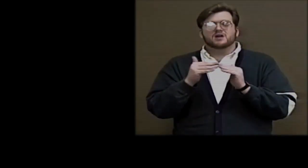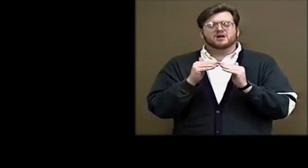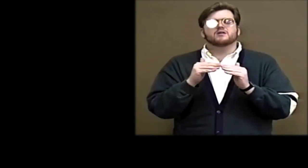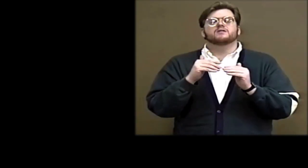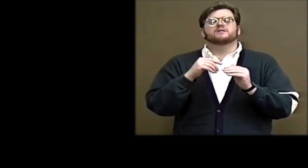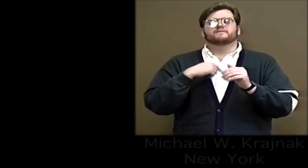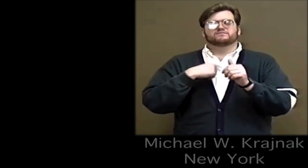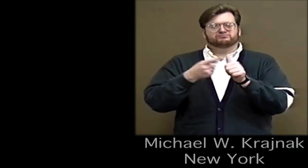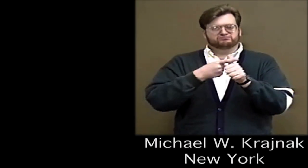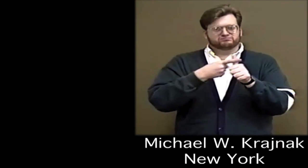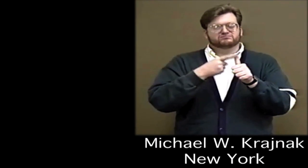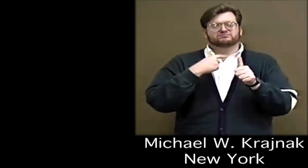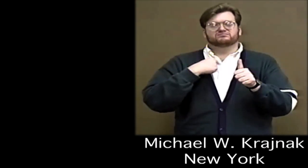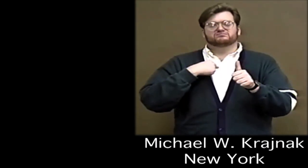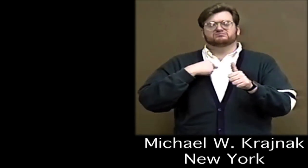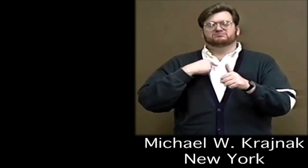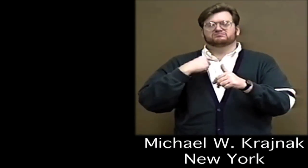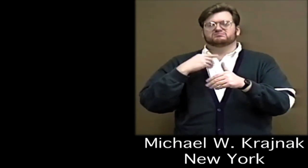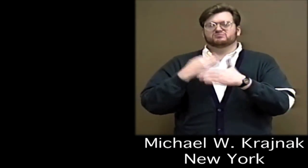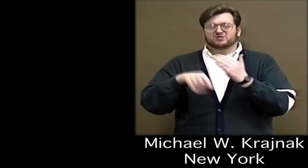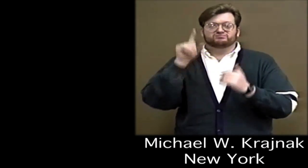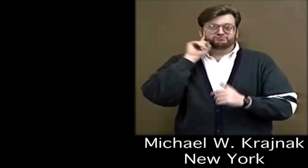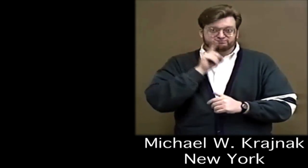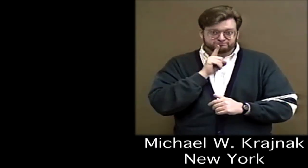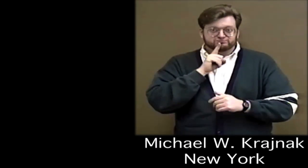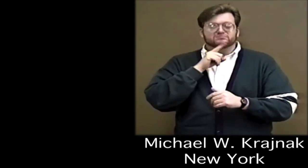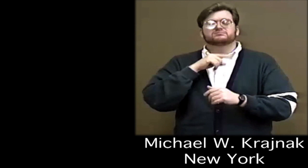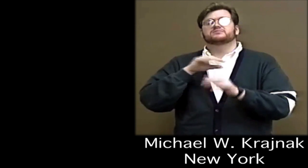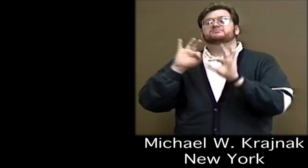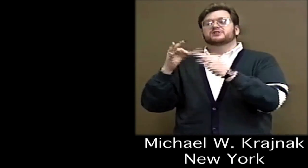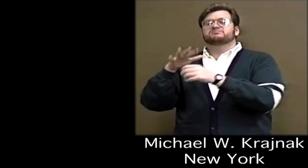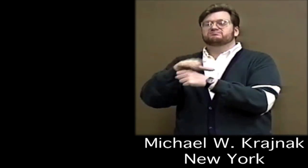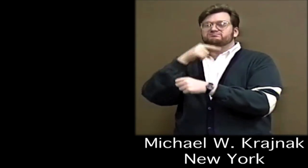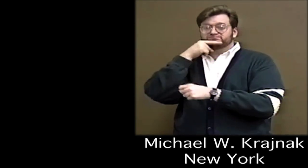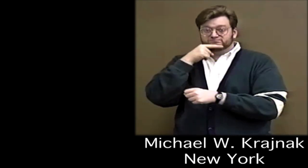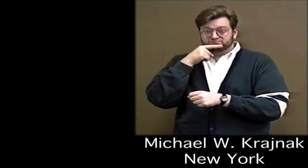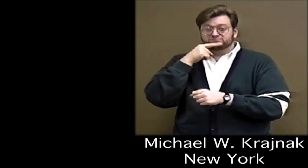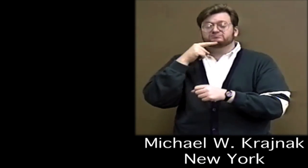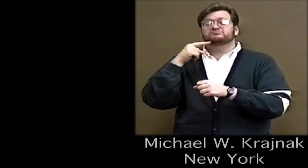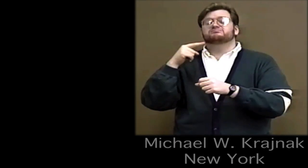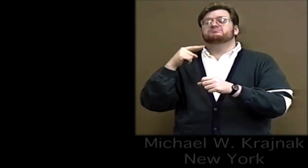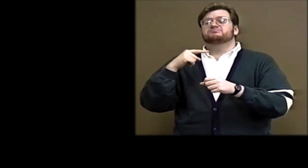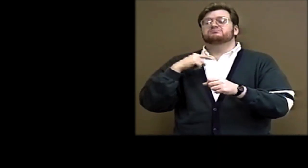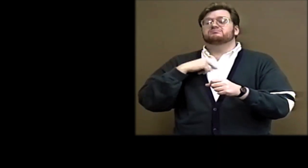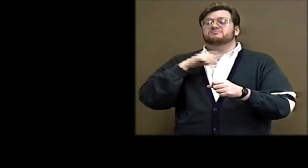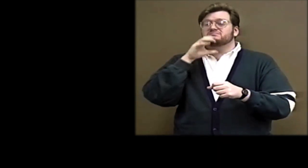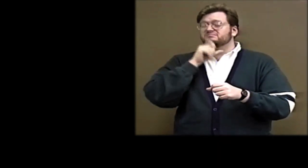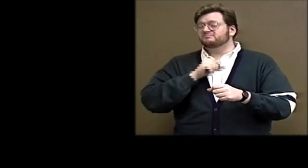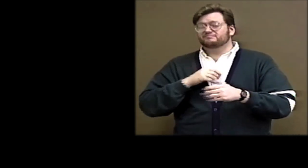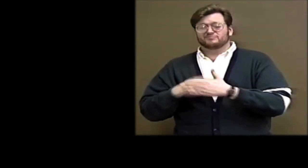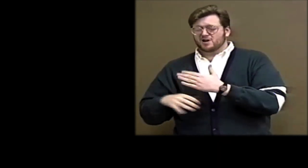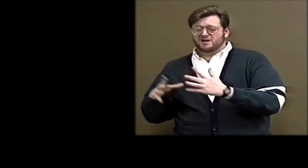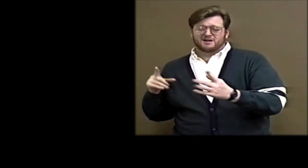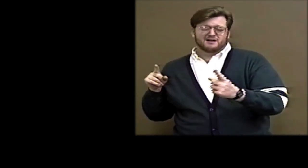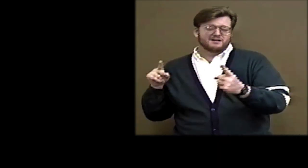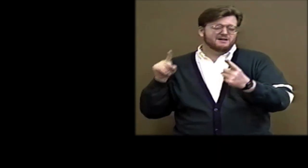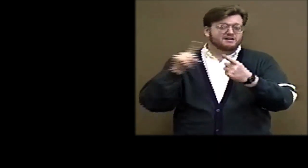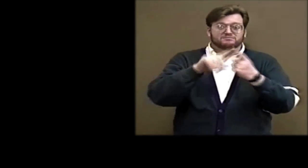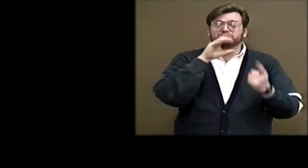I was born the only deaf person in my family. When I was 17 years old, I went to Gallaudet, a deaf university. Before that,